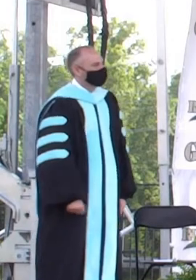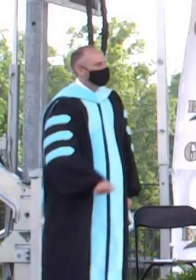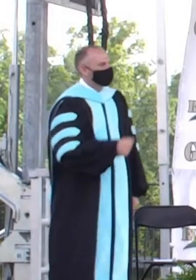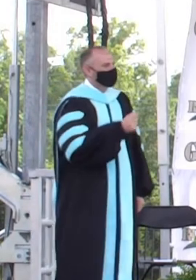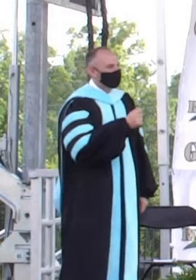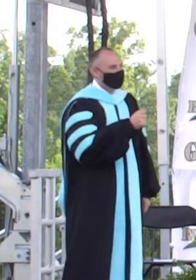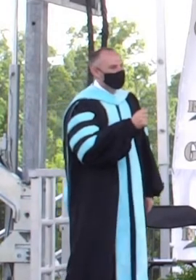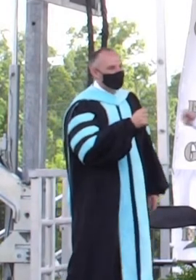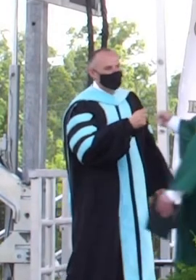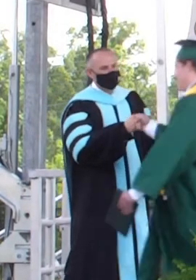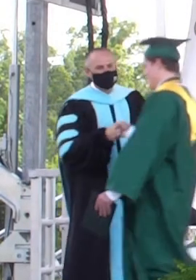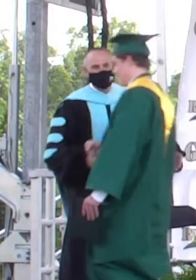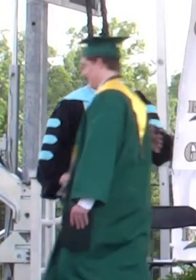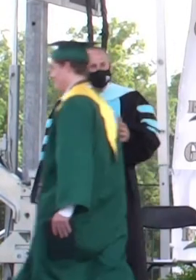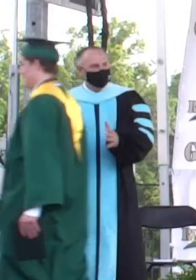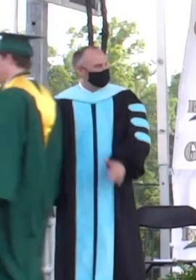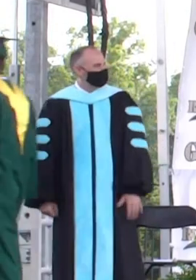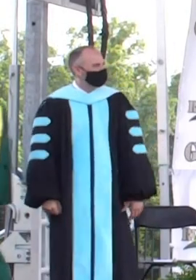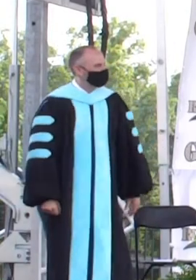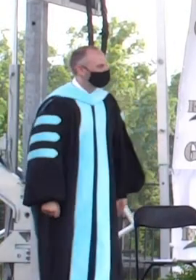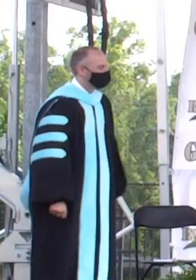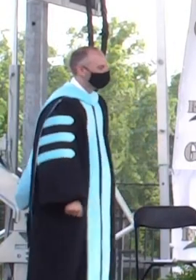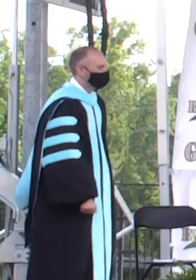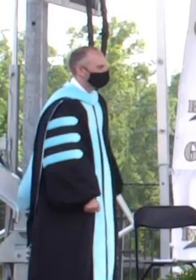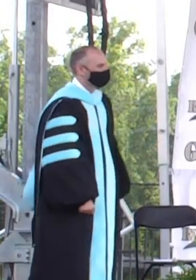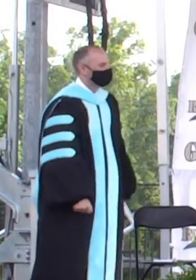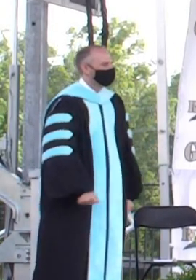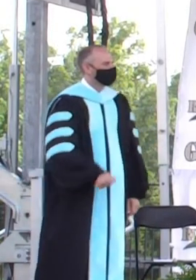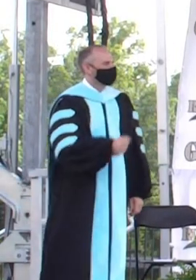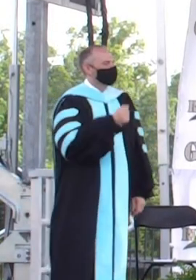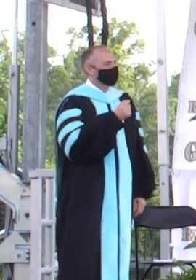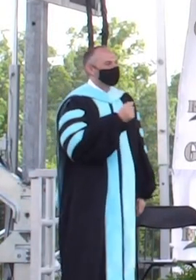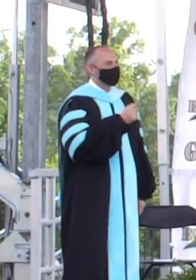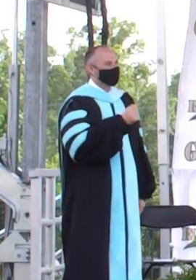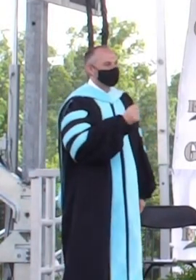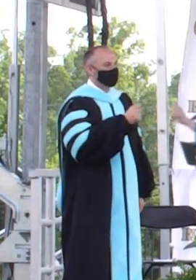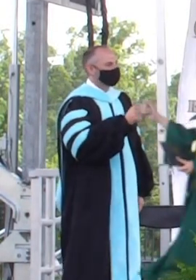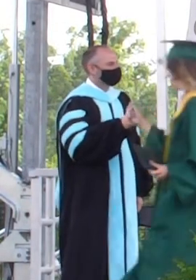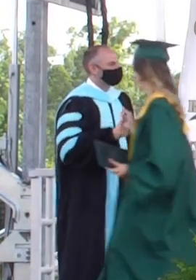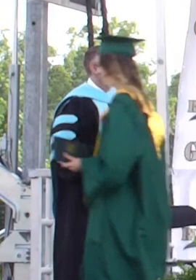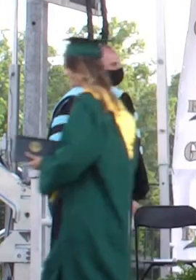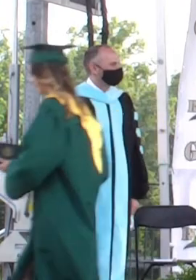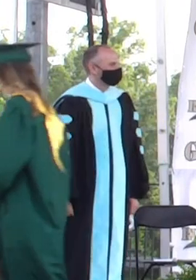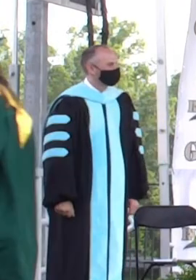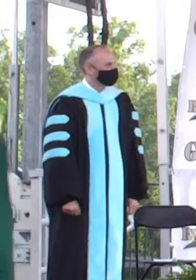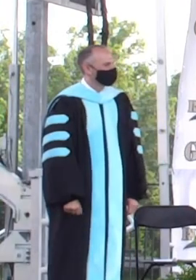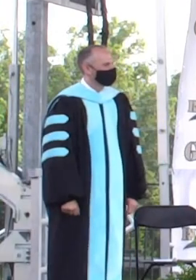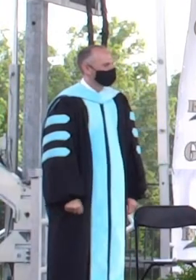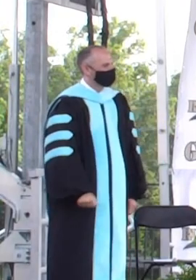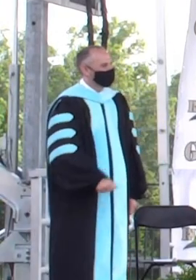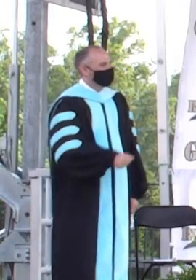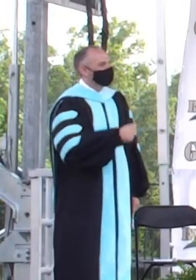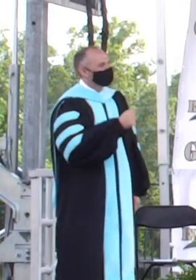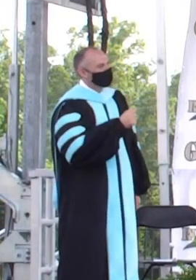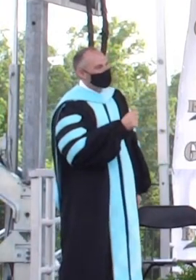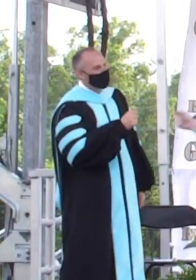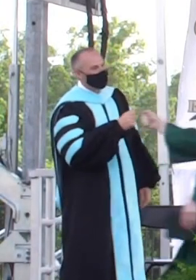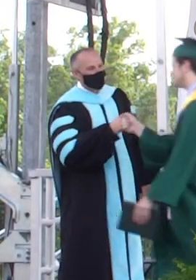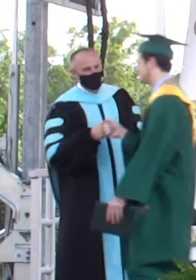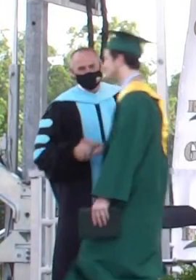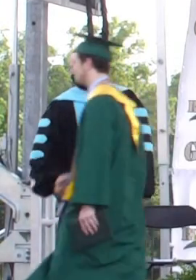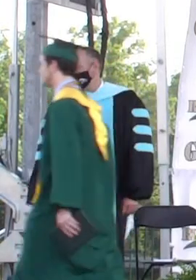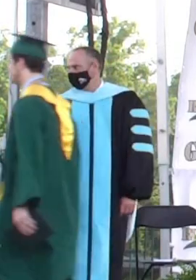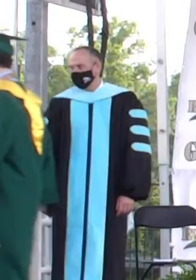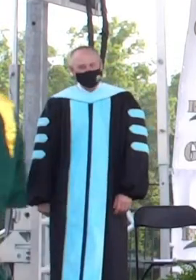Haley Kayleen Busby, honor graduate. Chase John Randall Carter. Uriah O'Day